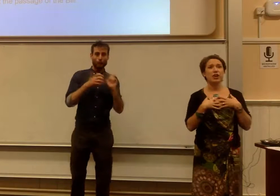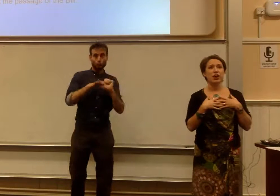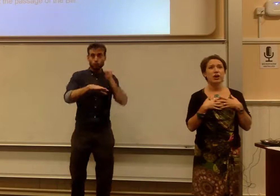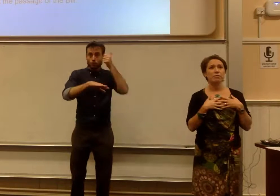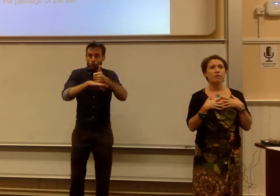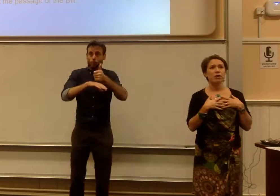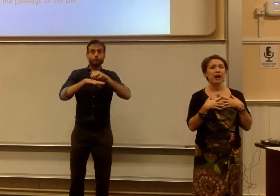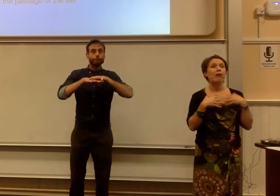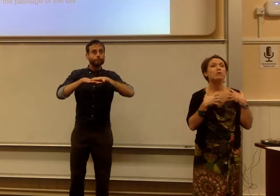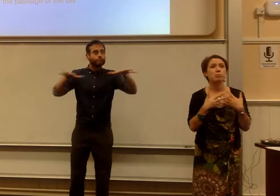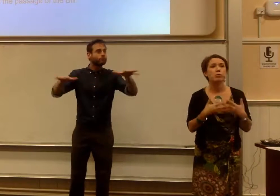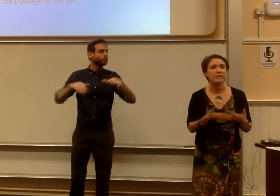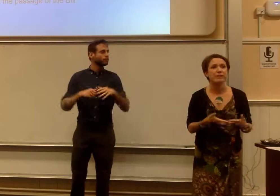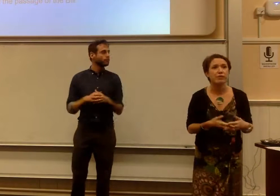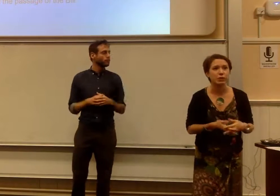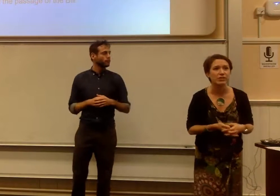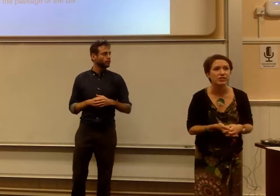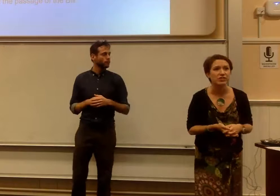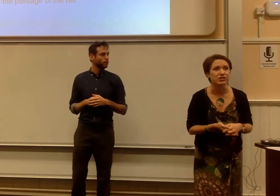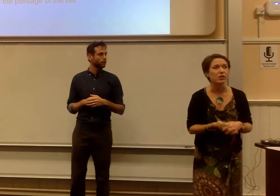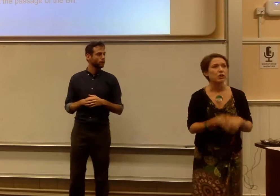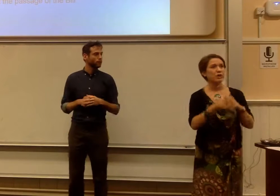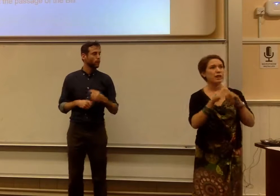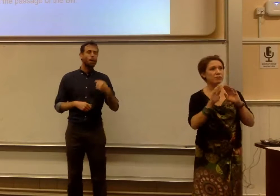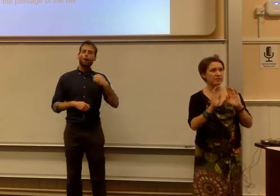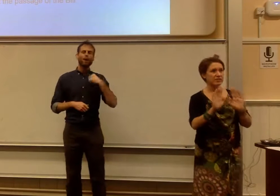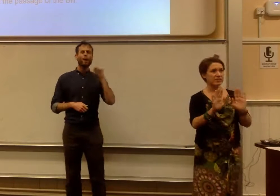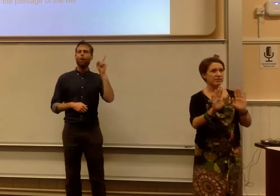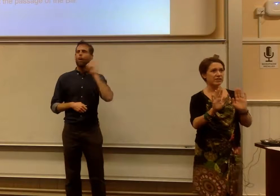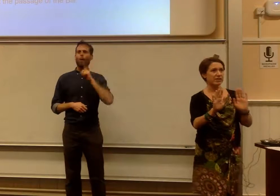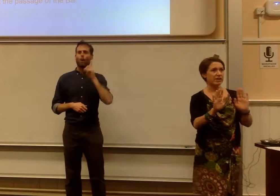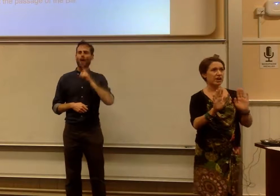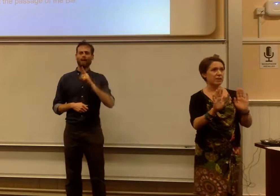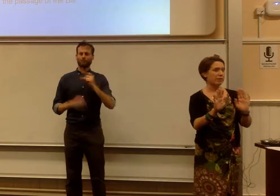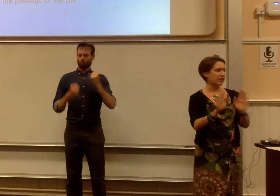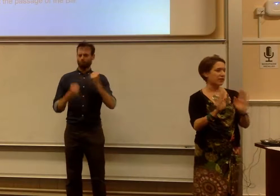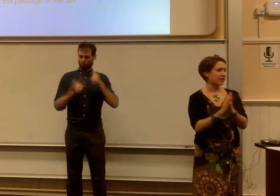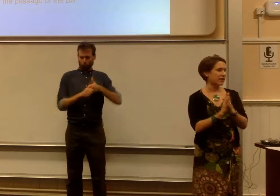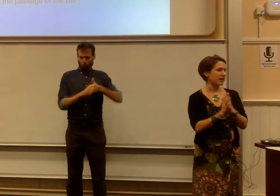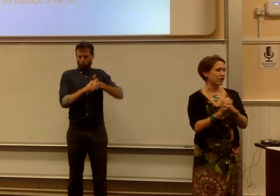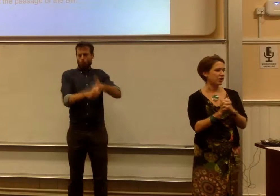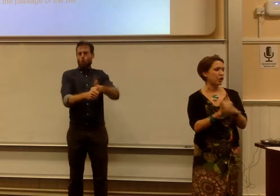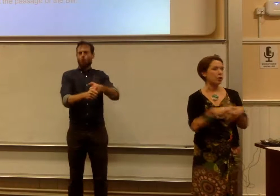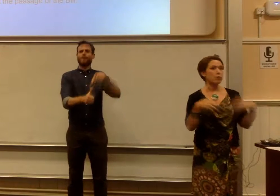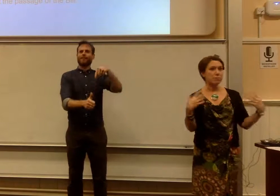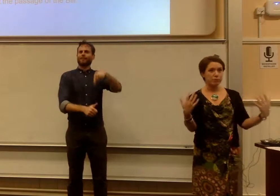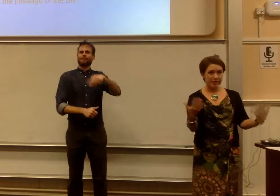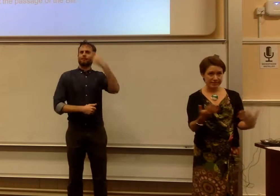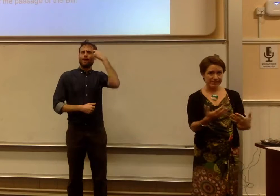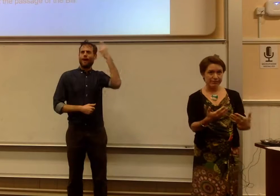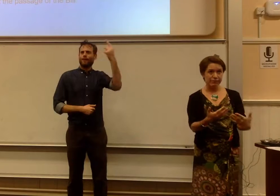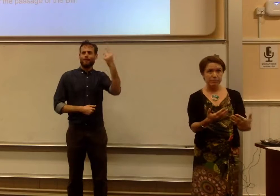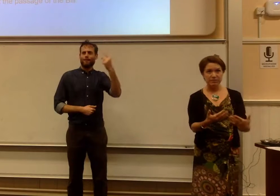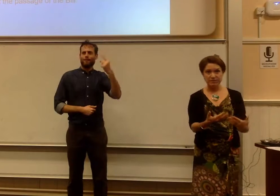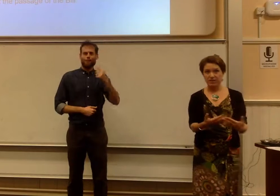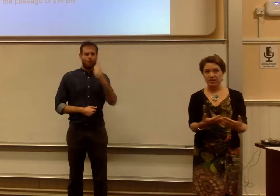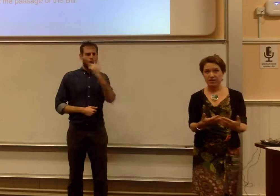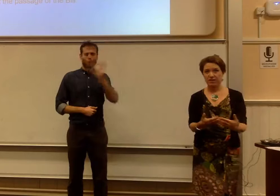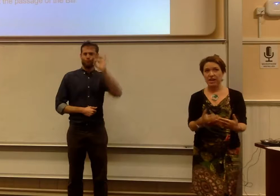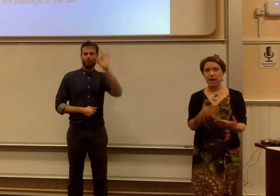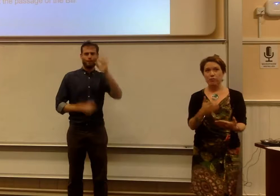question, our support was never in question. We never resisted the legislation, we embraced it